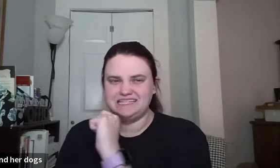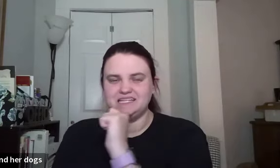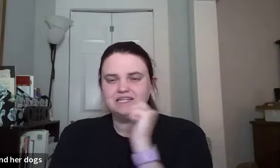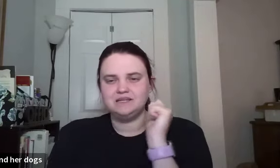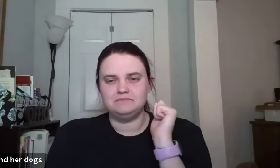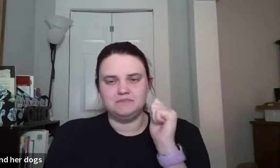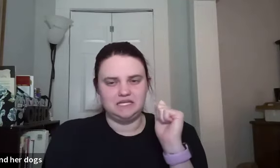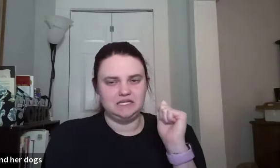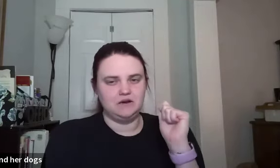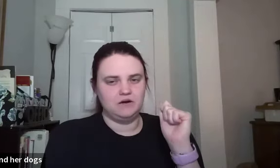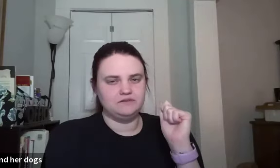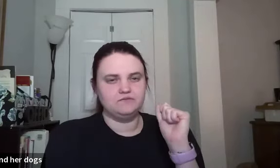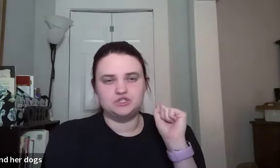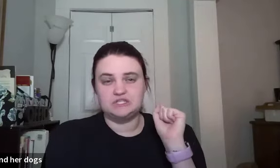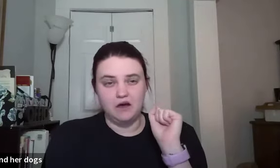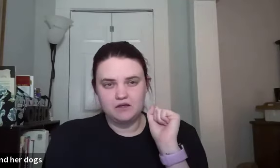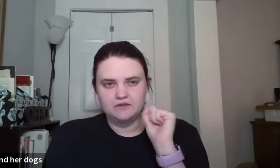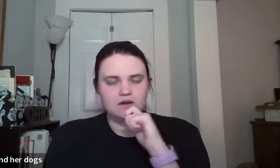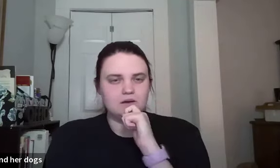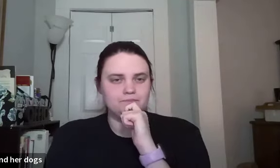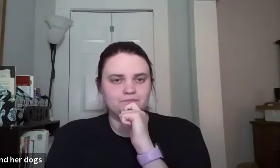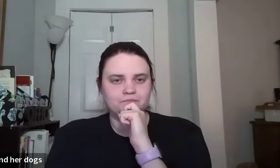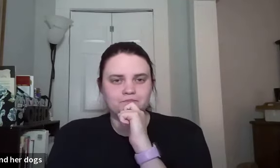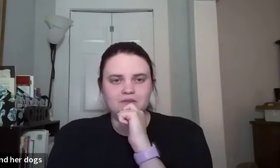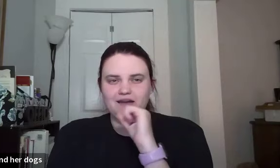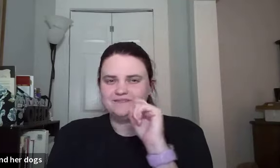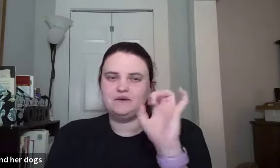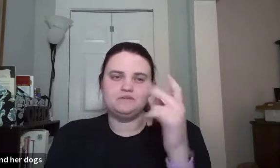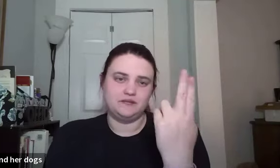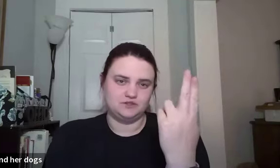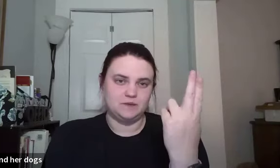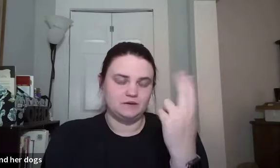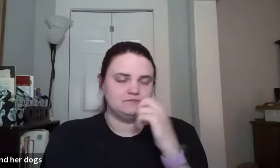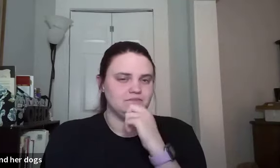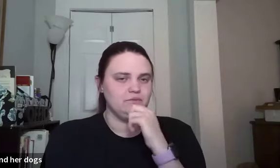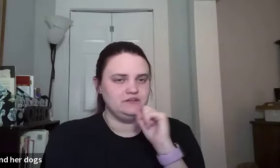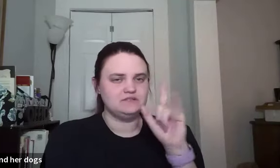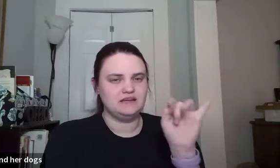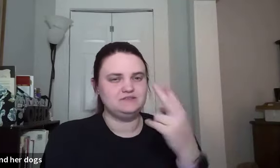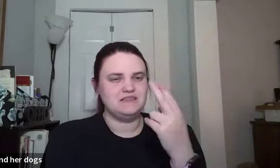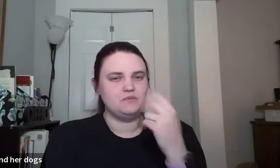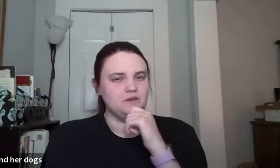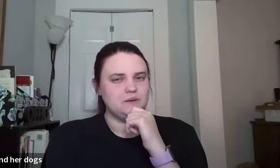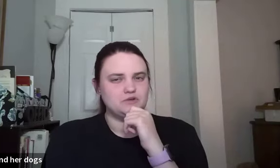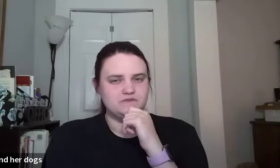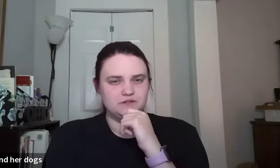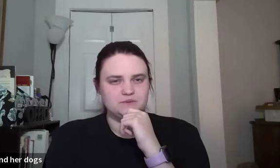seen many often for sloth. I've seen that one finger spelled. We do kind of see that one a little bit more finger